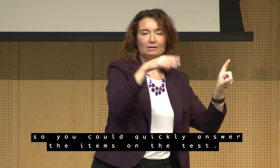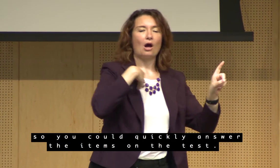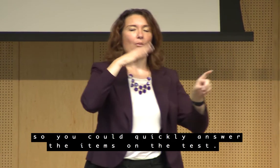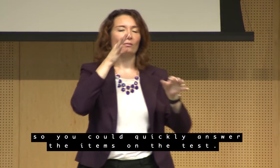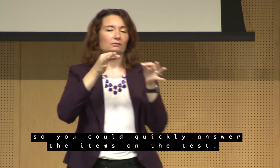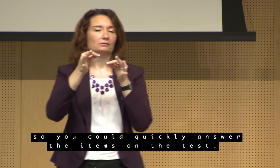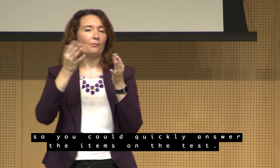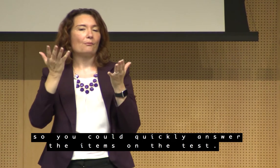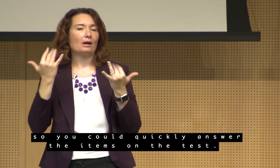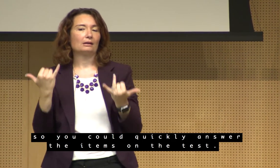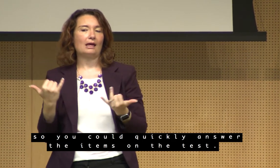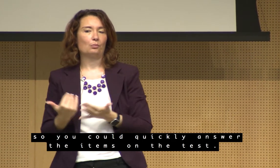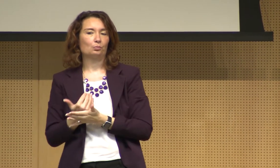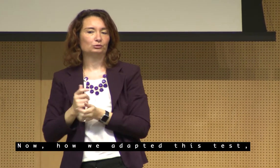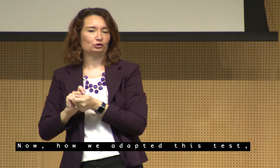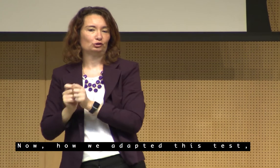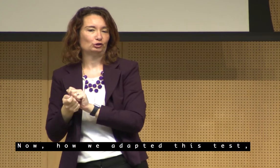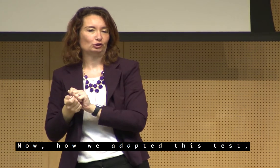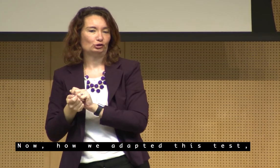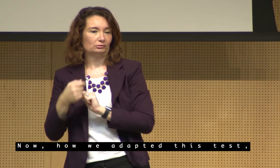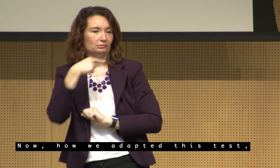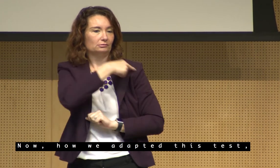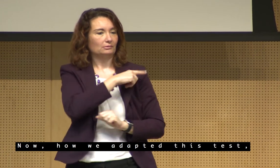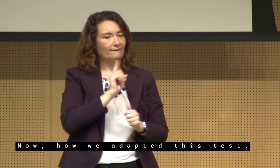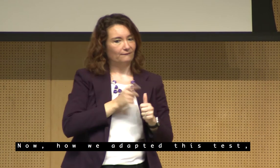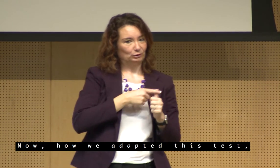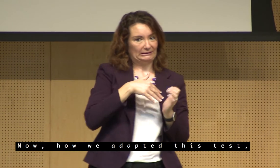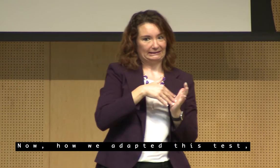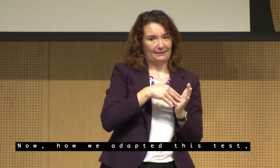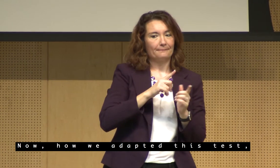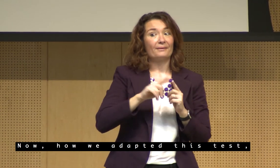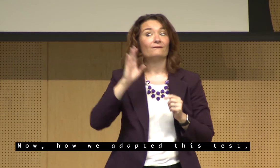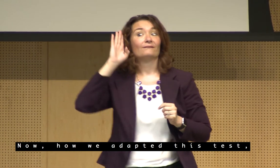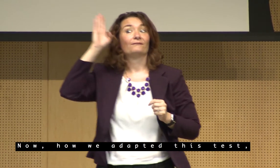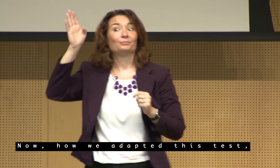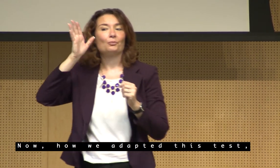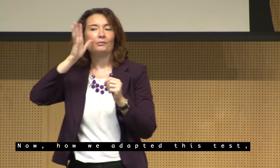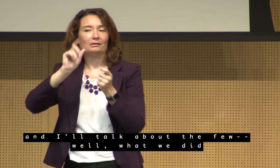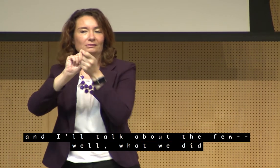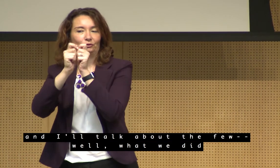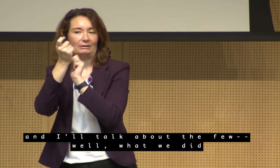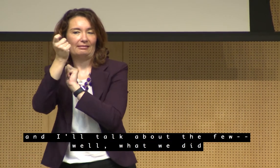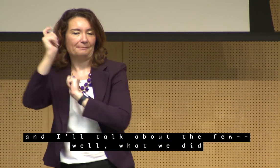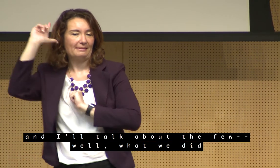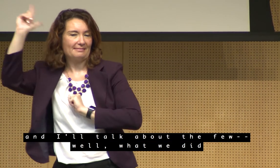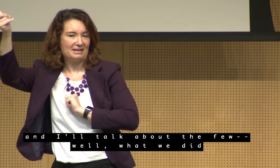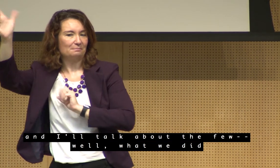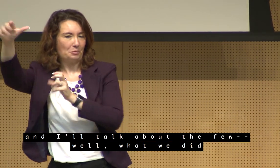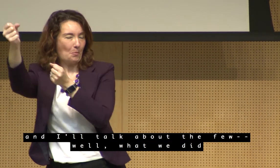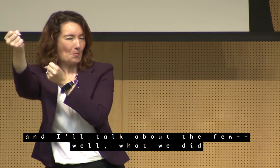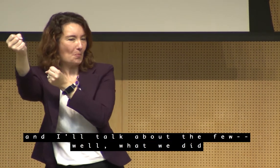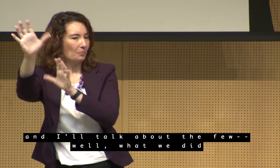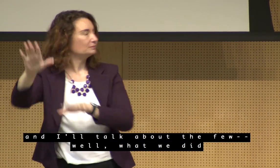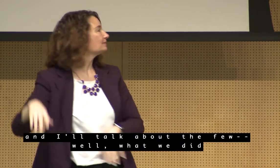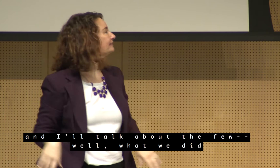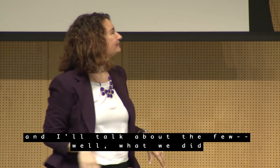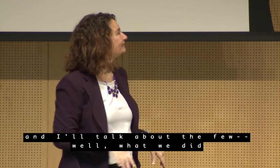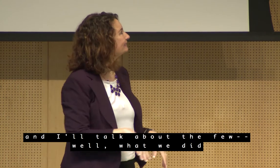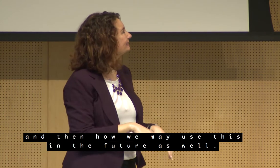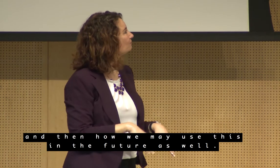test. Now, how we adapted this test, and I'll talk about the what we did and then how we may